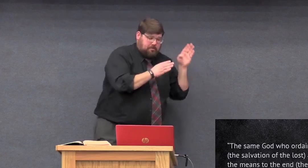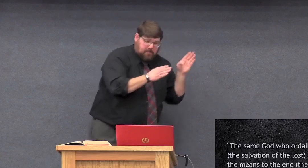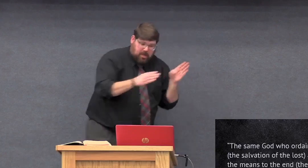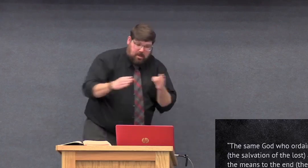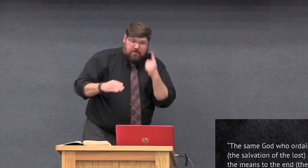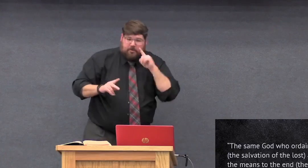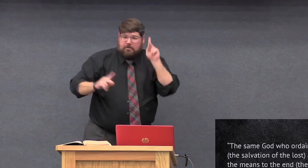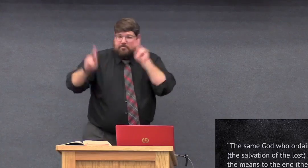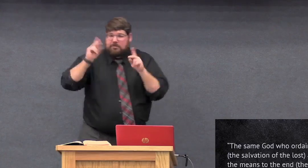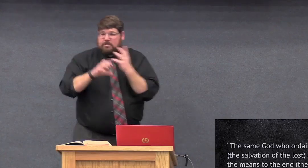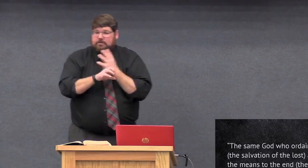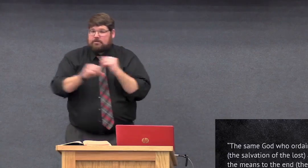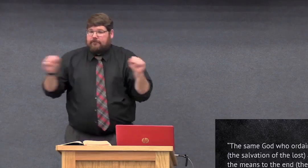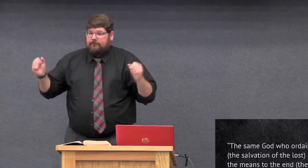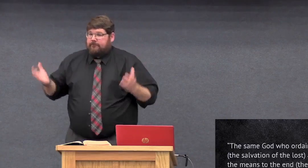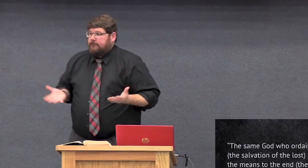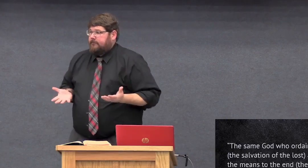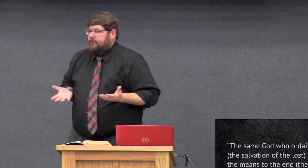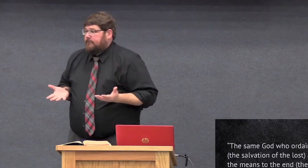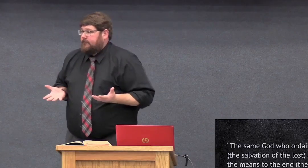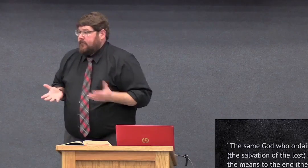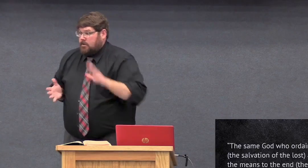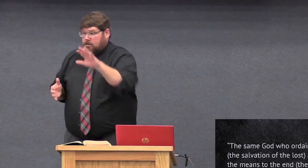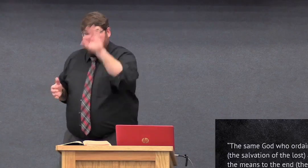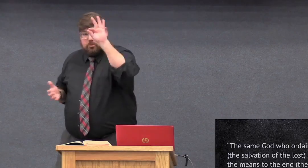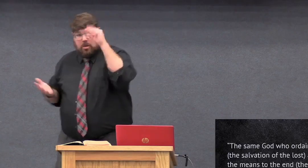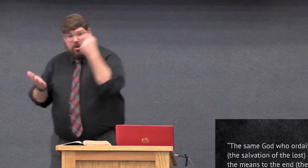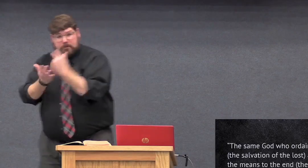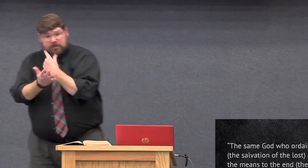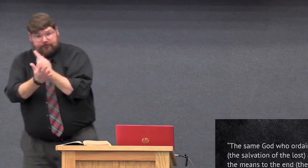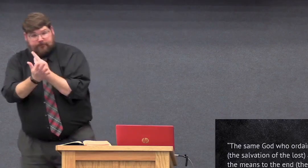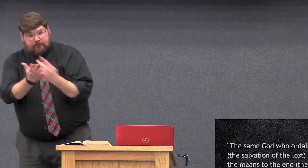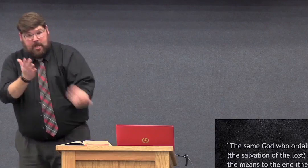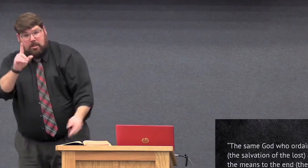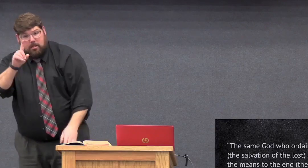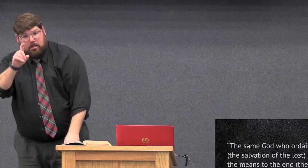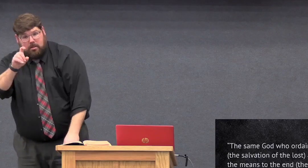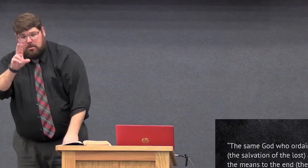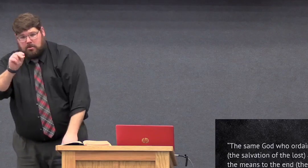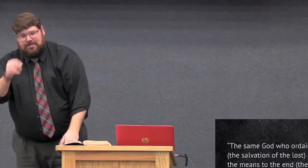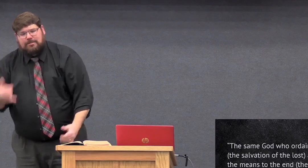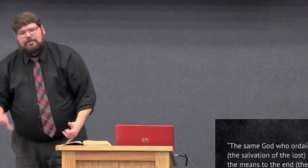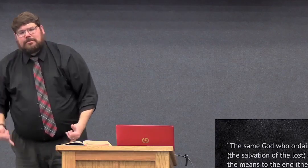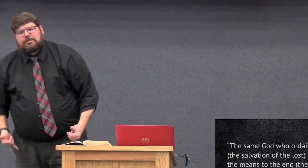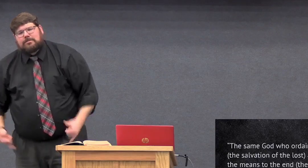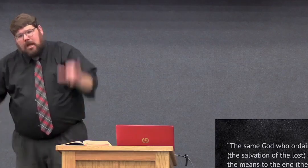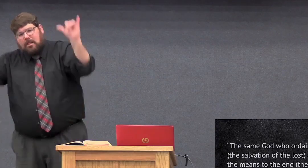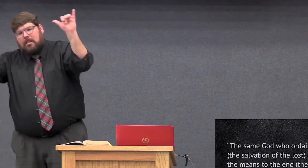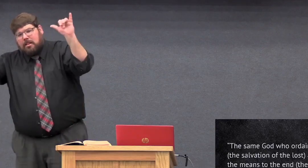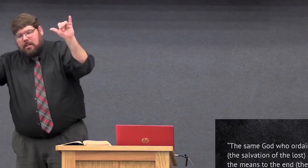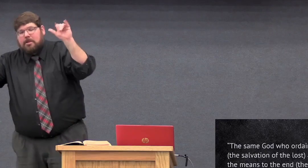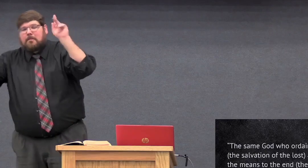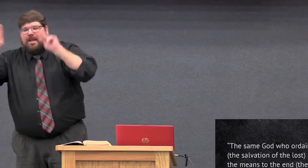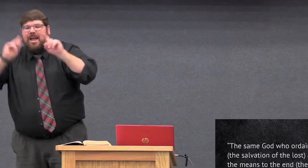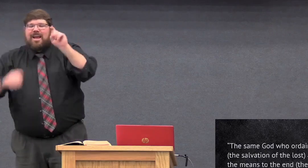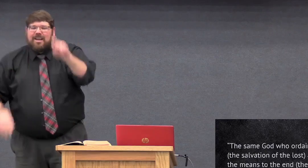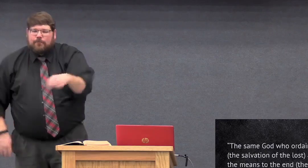It is God's plan for the gospel to be preached so that people can be saved. It's not the gospel that fails.